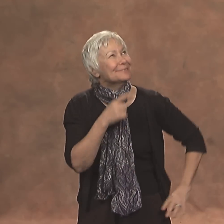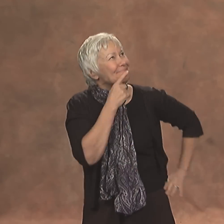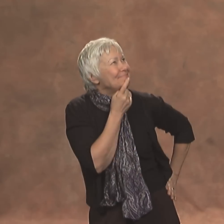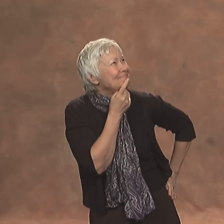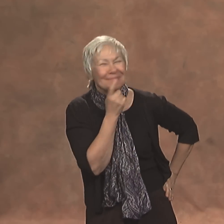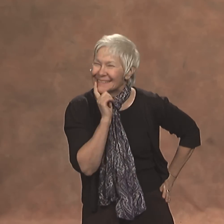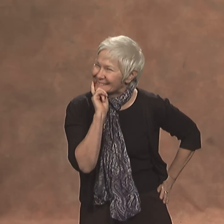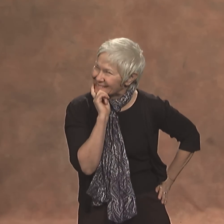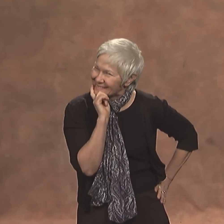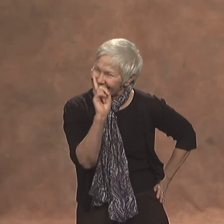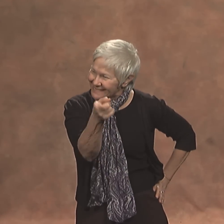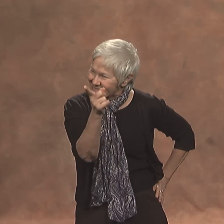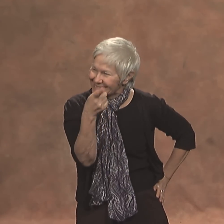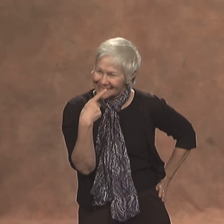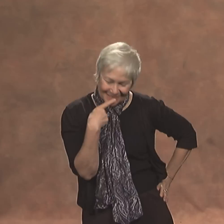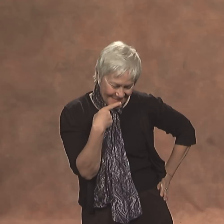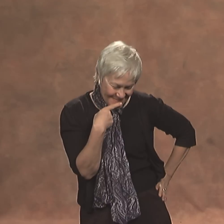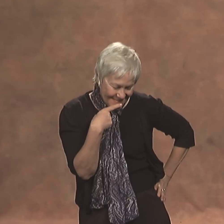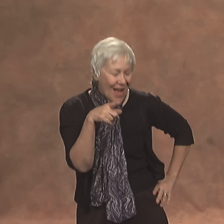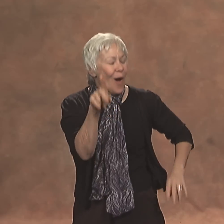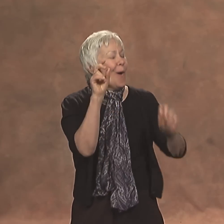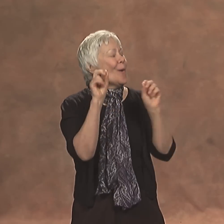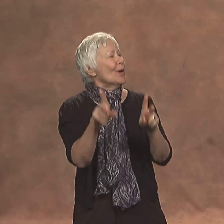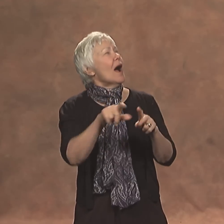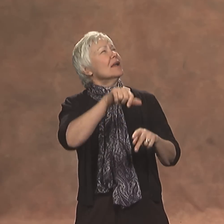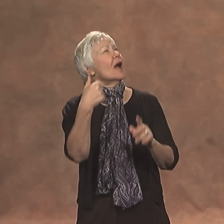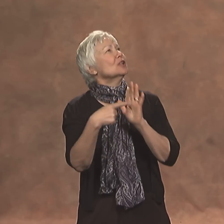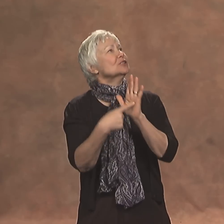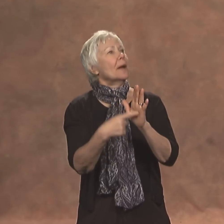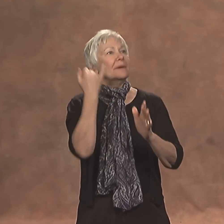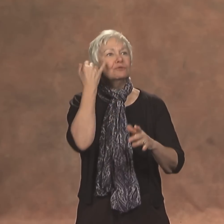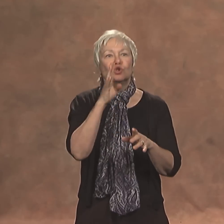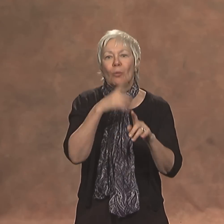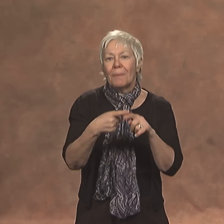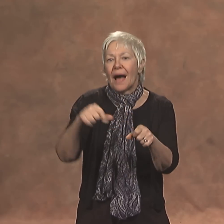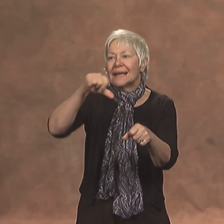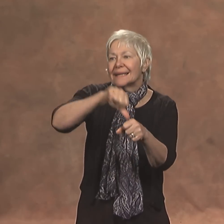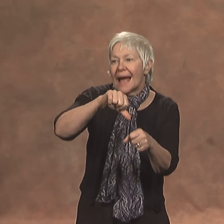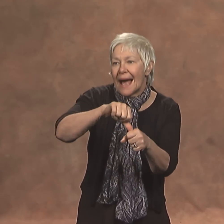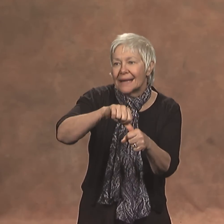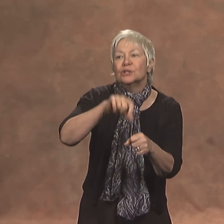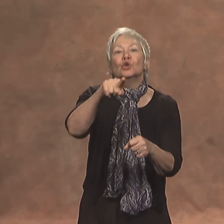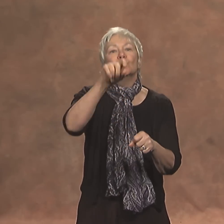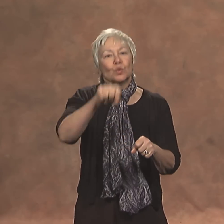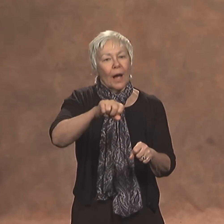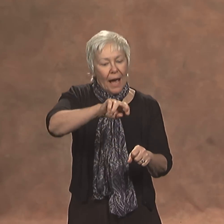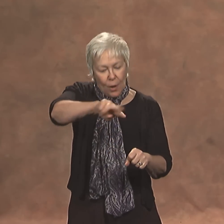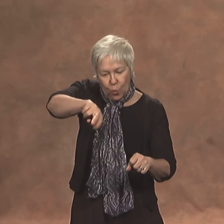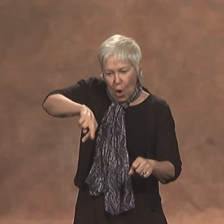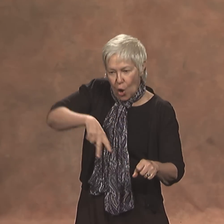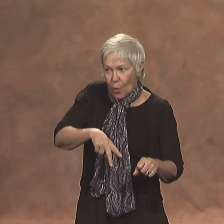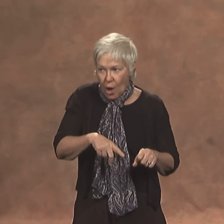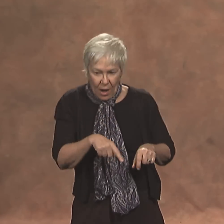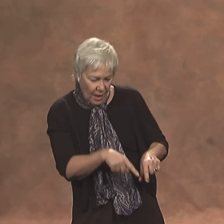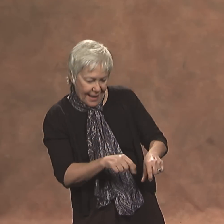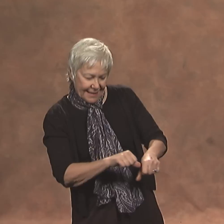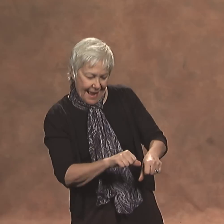Try to think of some other ideas. That certainly is a challenging one. How about if you were talking